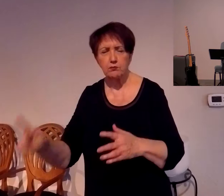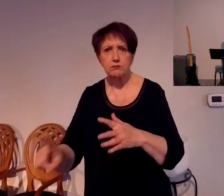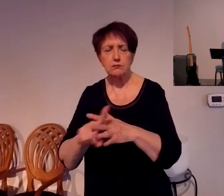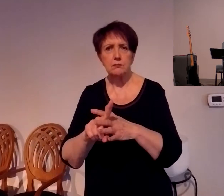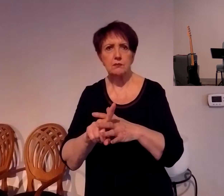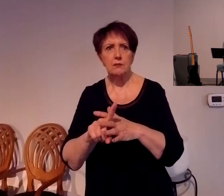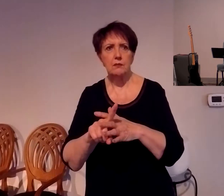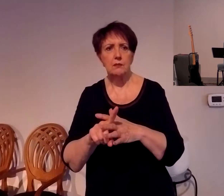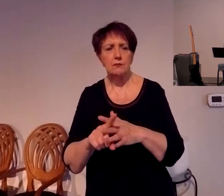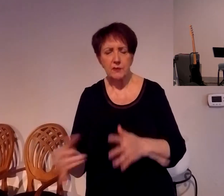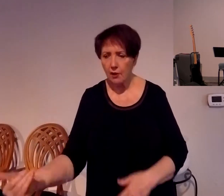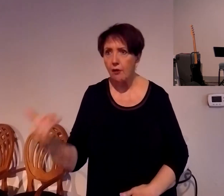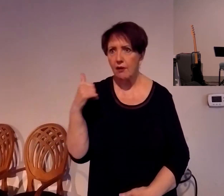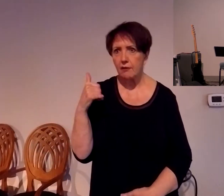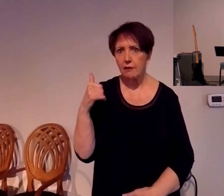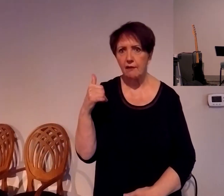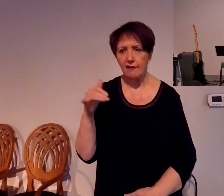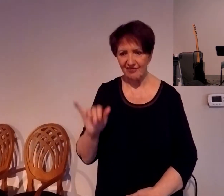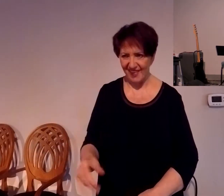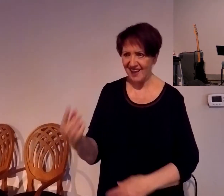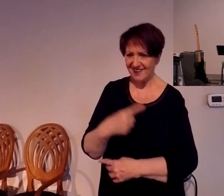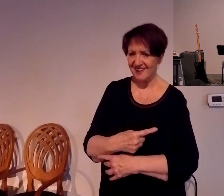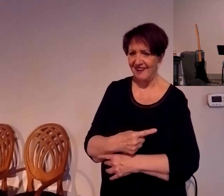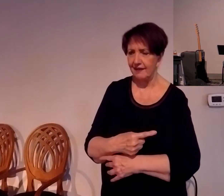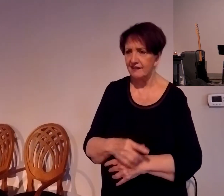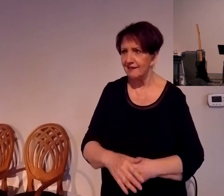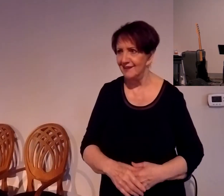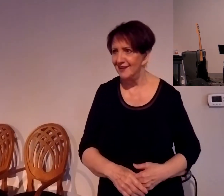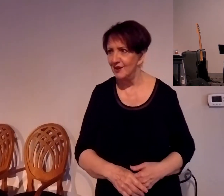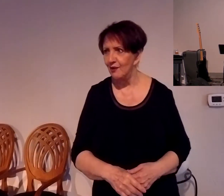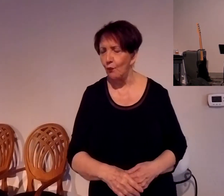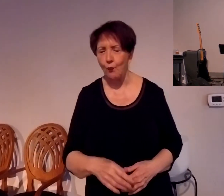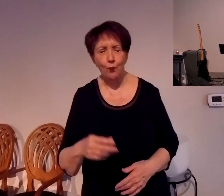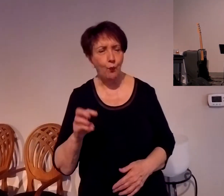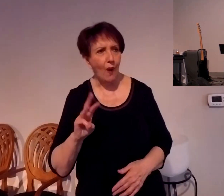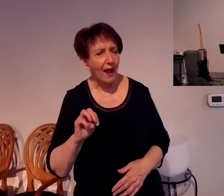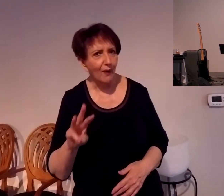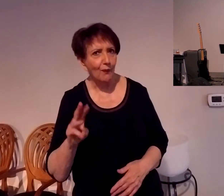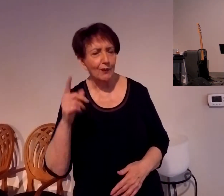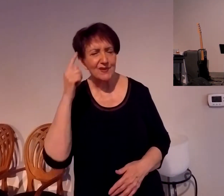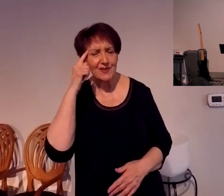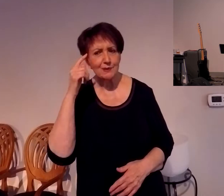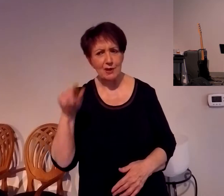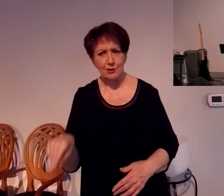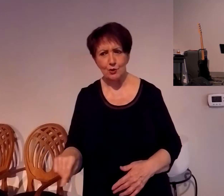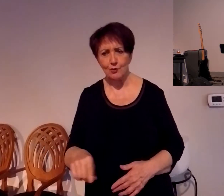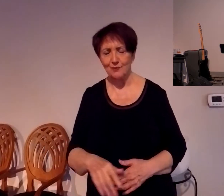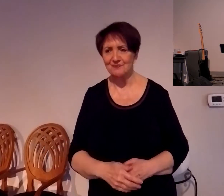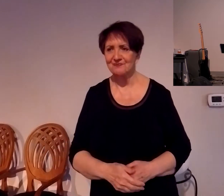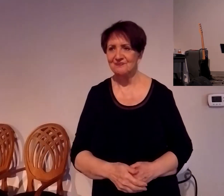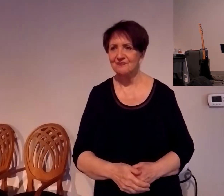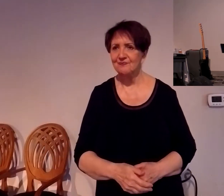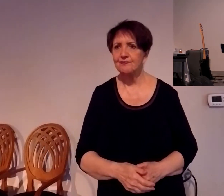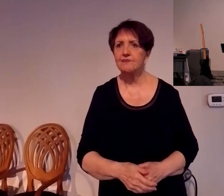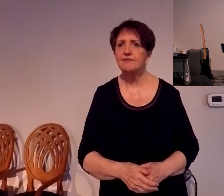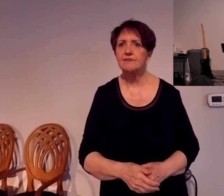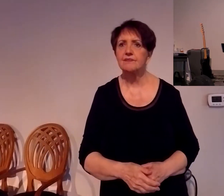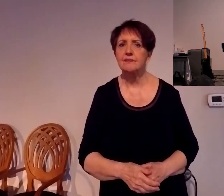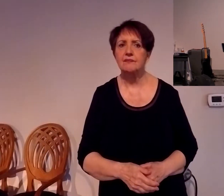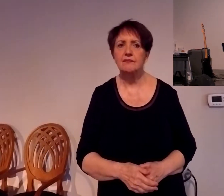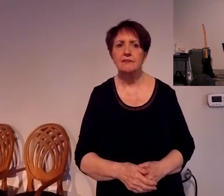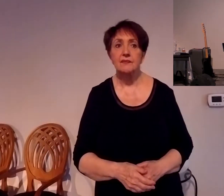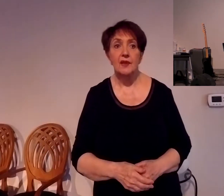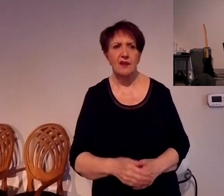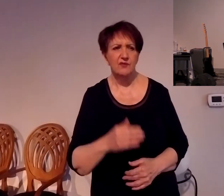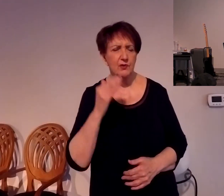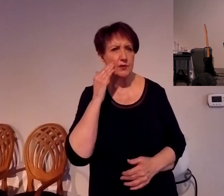and lo and behold, they call you that day? Well, I was just thinking about you, right? Have you ever known